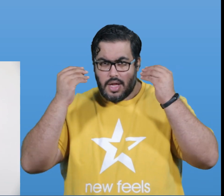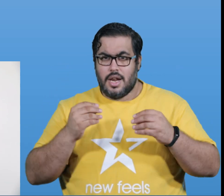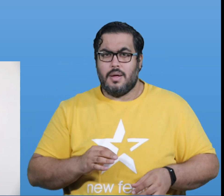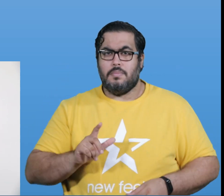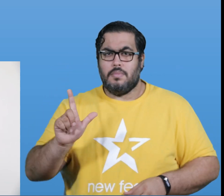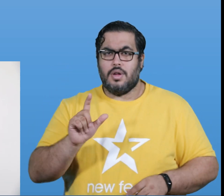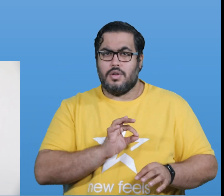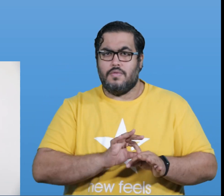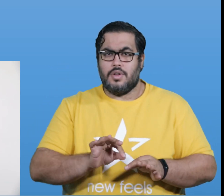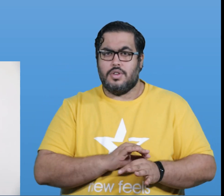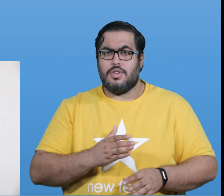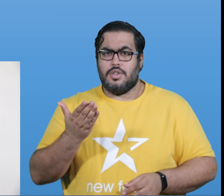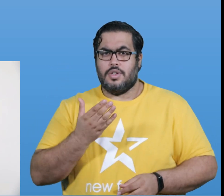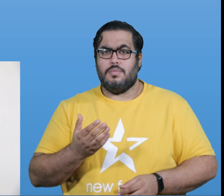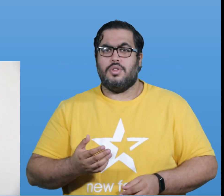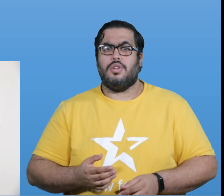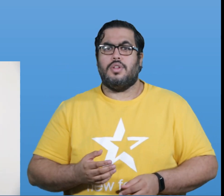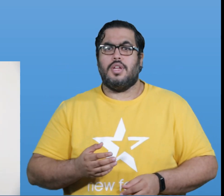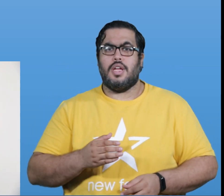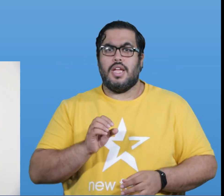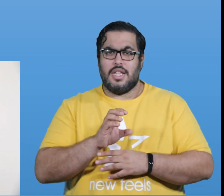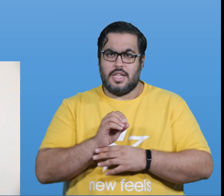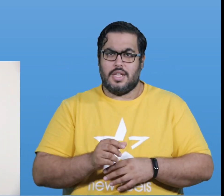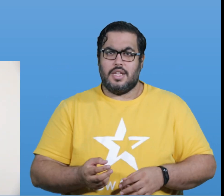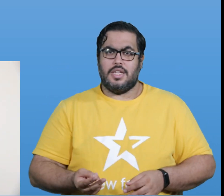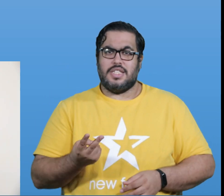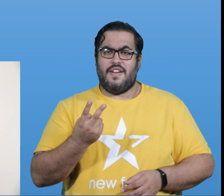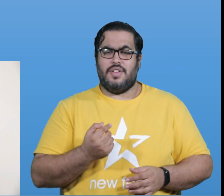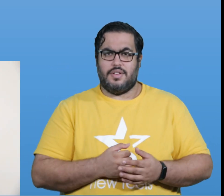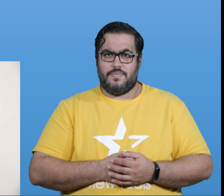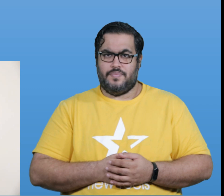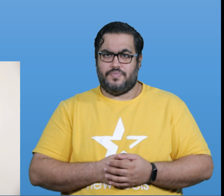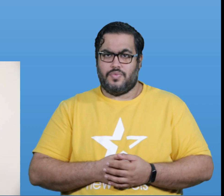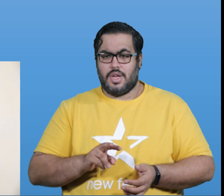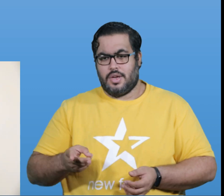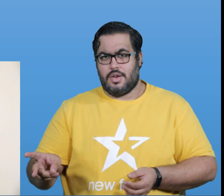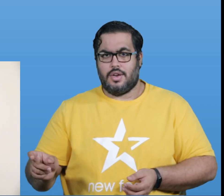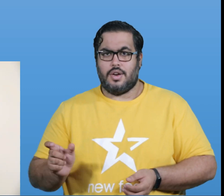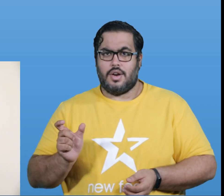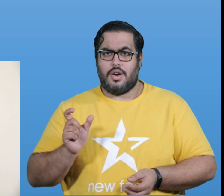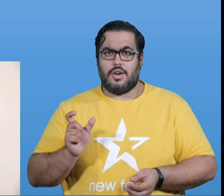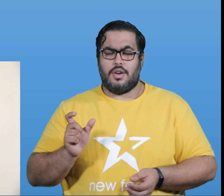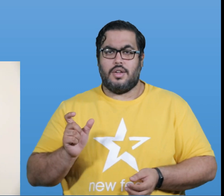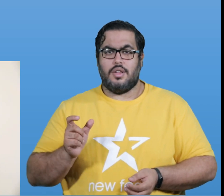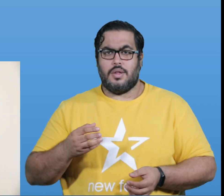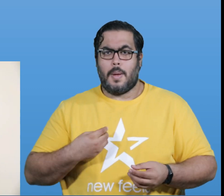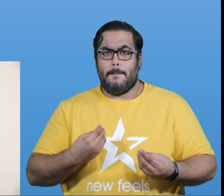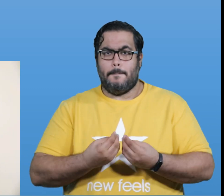in episode number 7. So we have different structures and different sentences that we can have to help us and guide us through